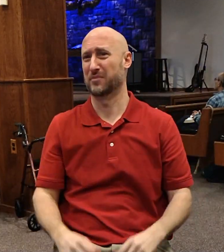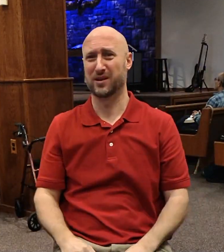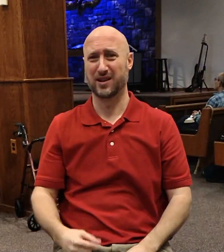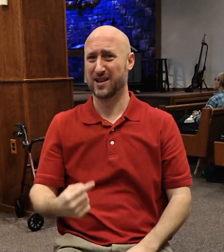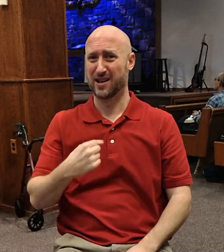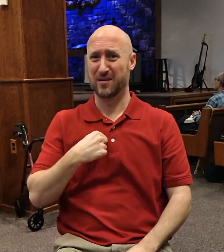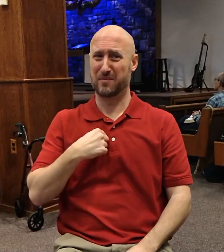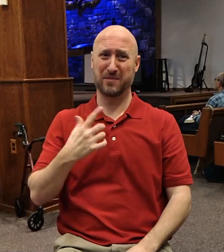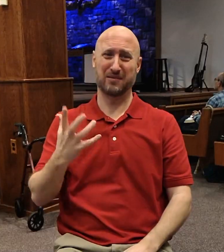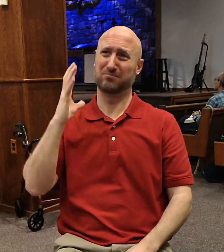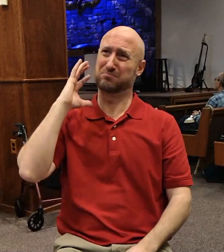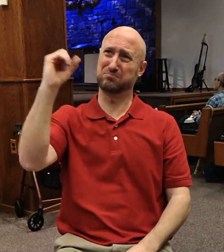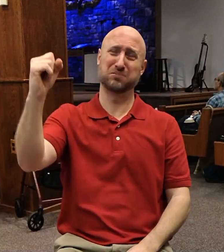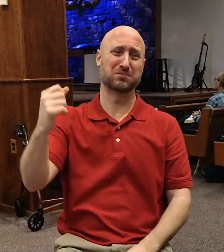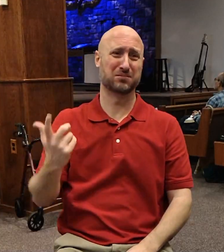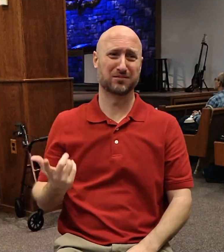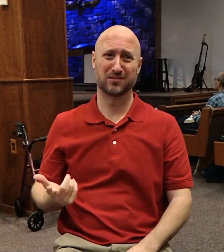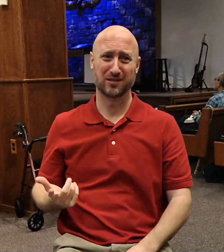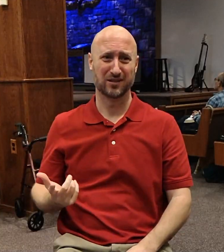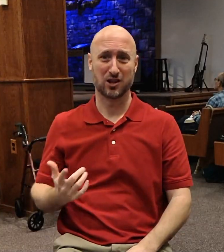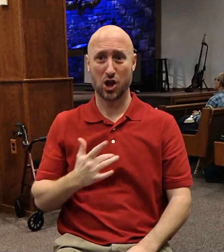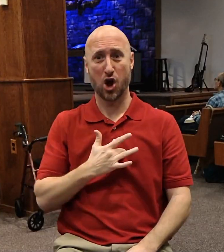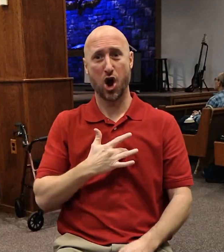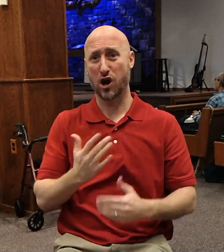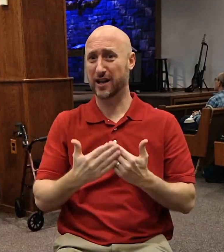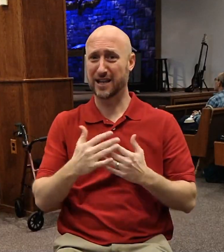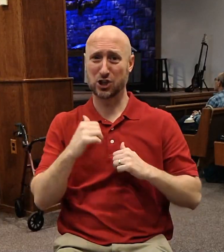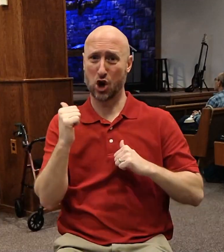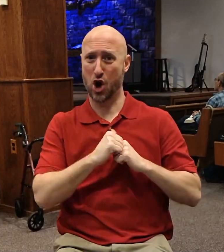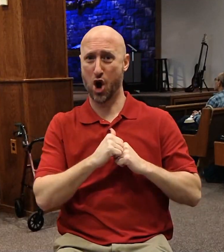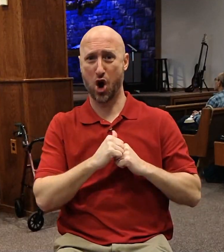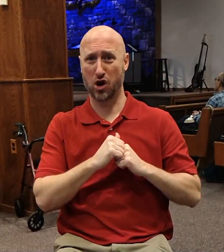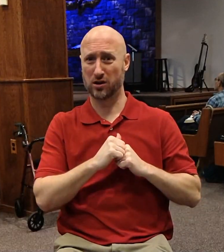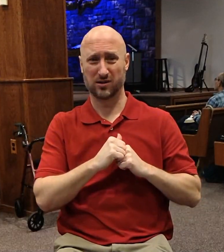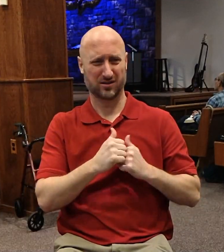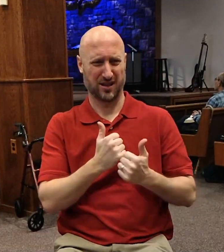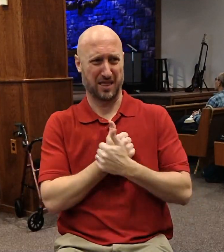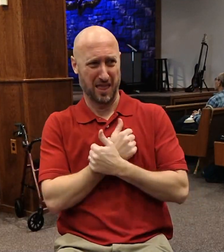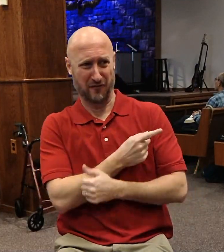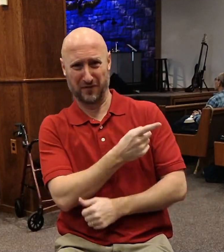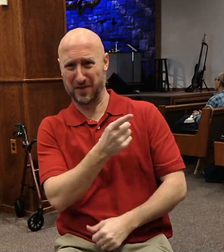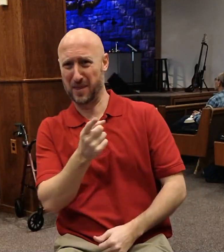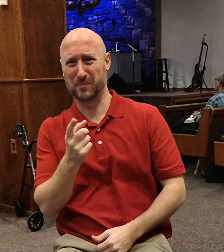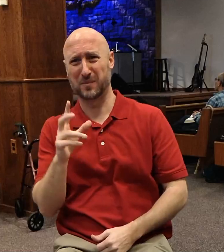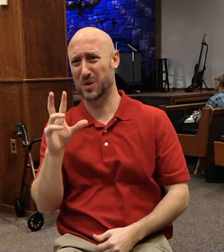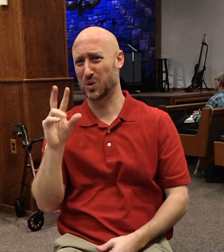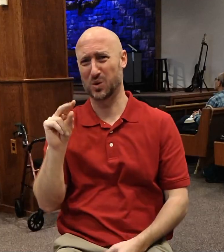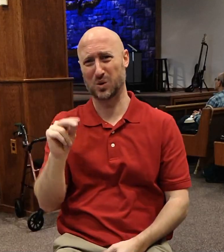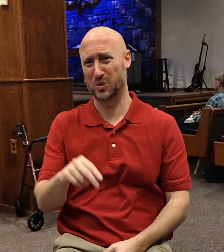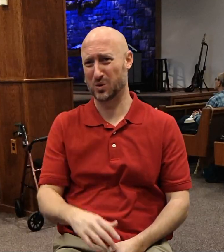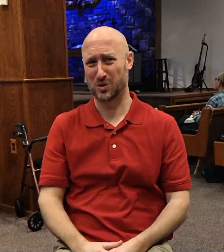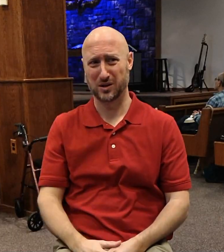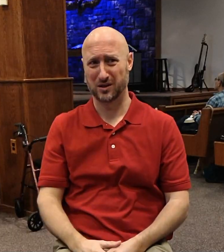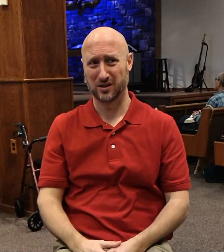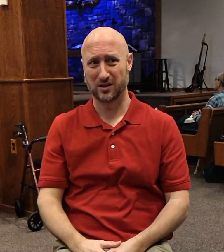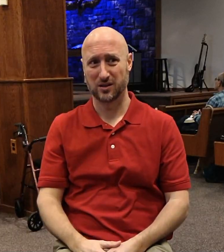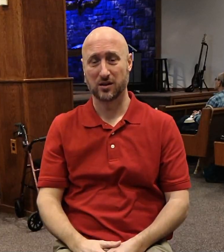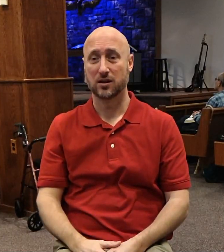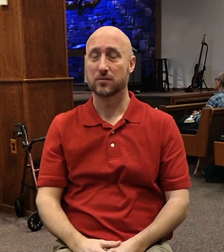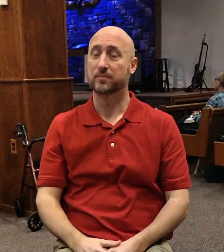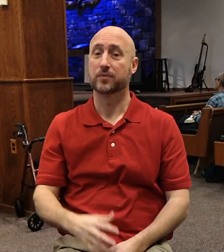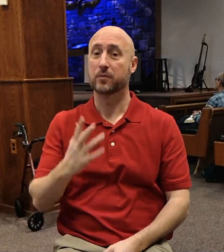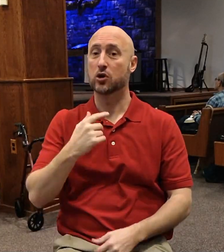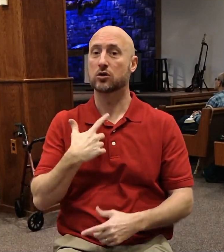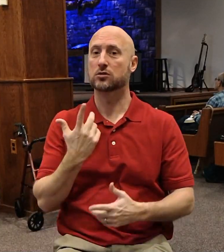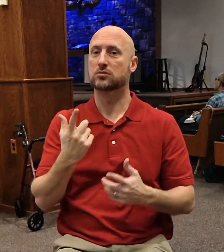all go to hell. You know, we can, our hearts can become hardened because iniquity is abounding. And the danger is that even our agape